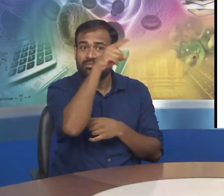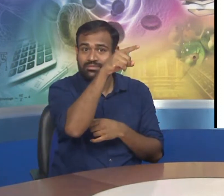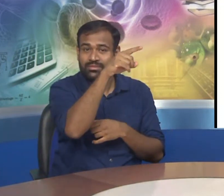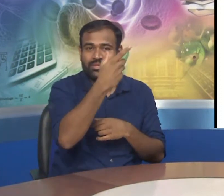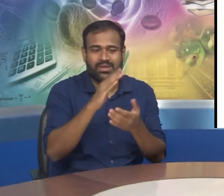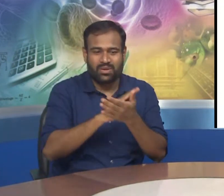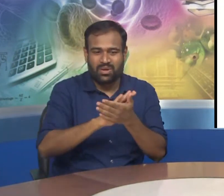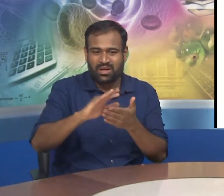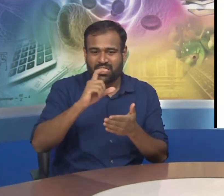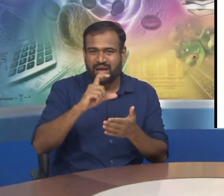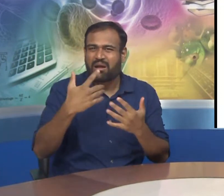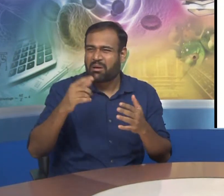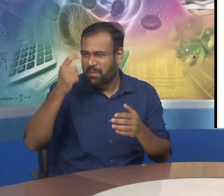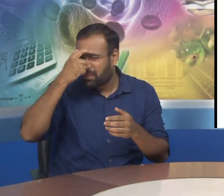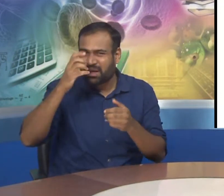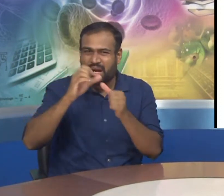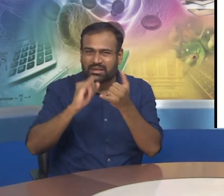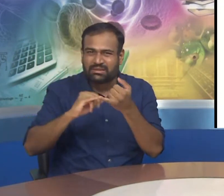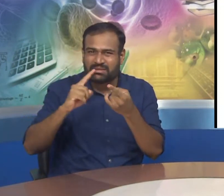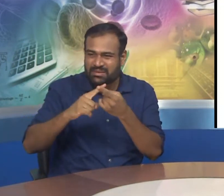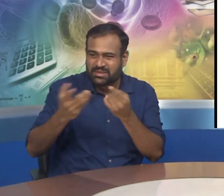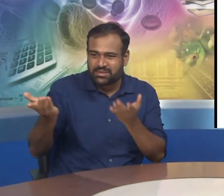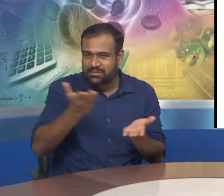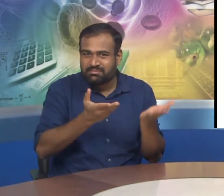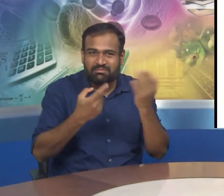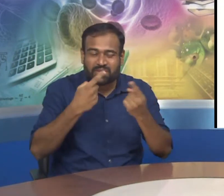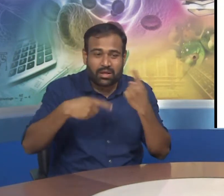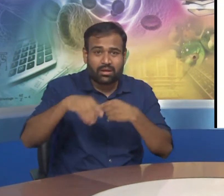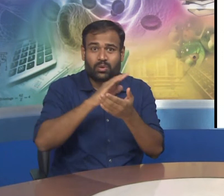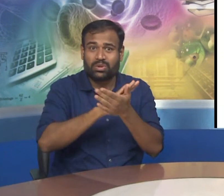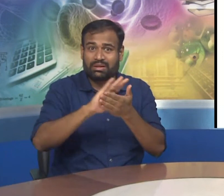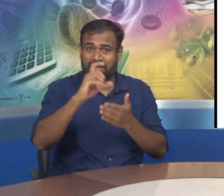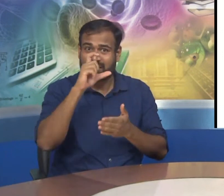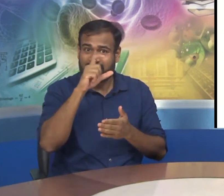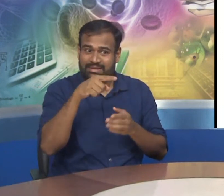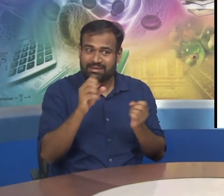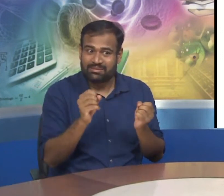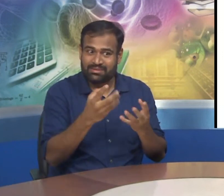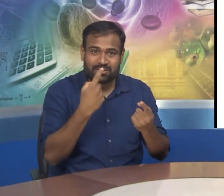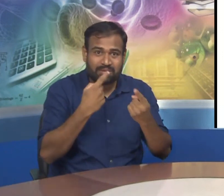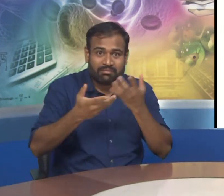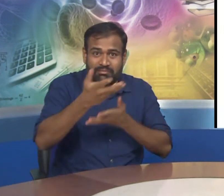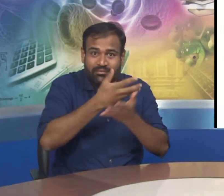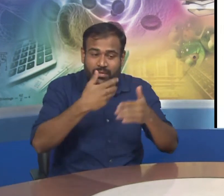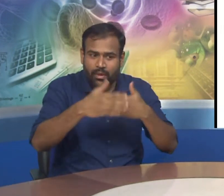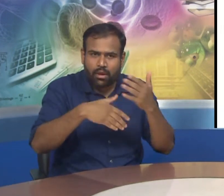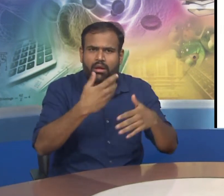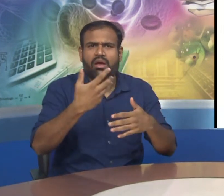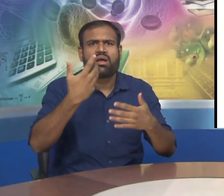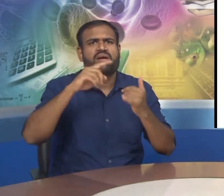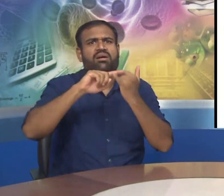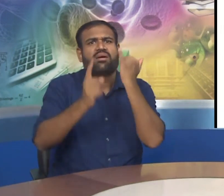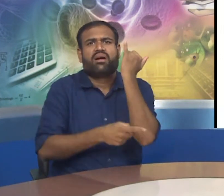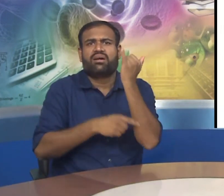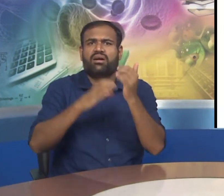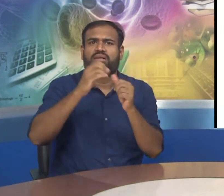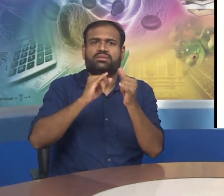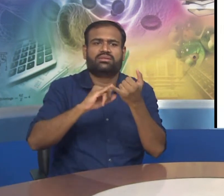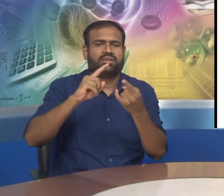The Supreme Court has vast appellate jurisdiction. It hears appeals against the judgment